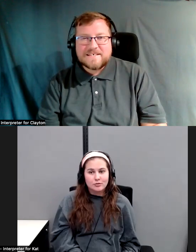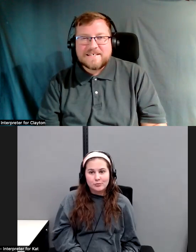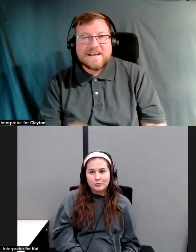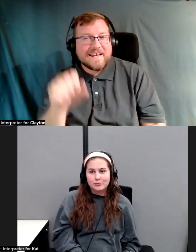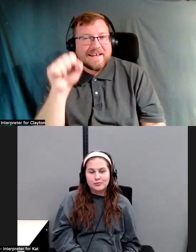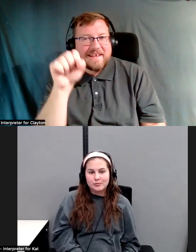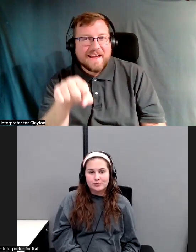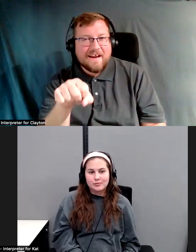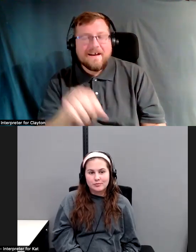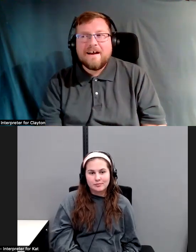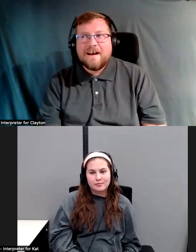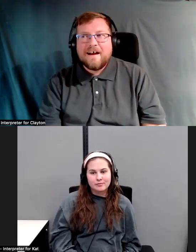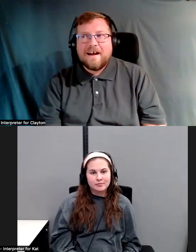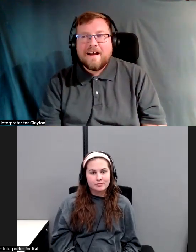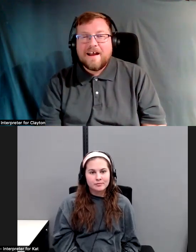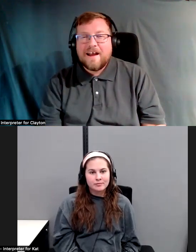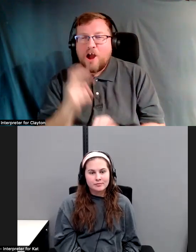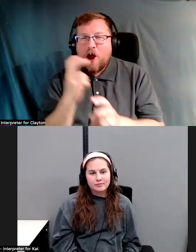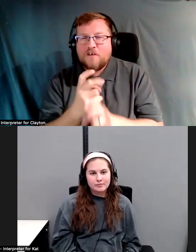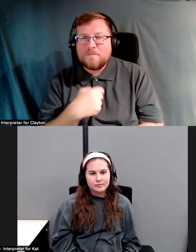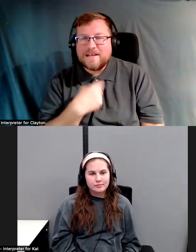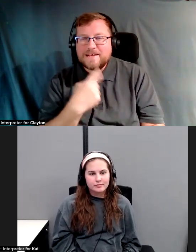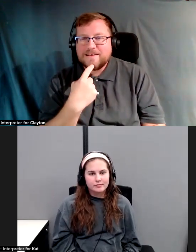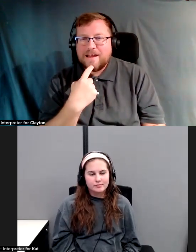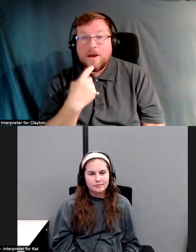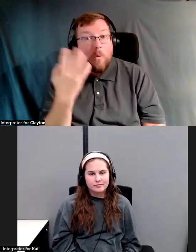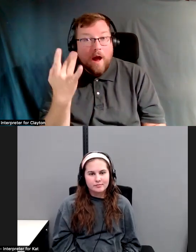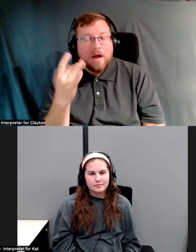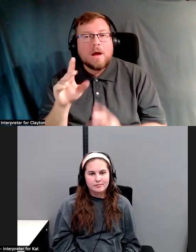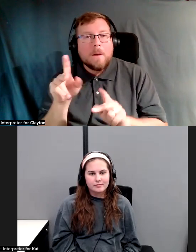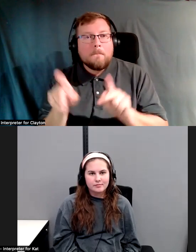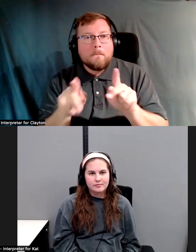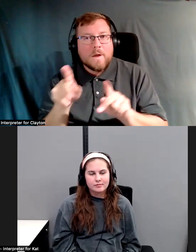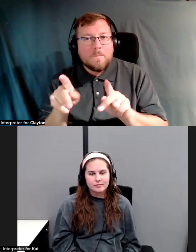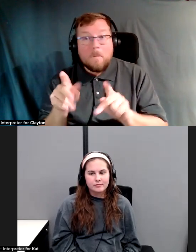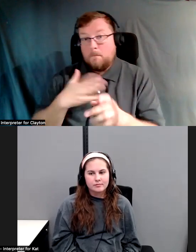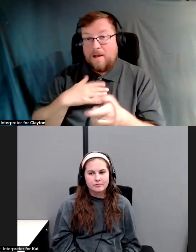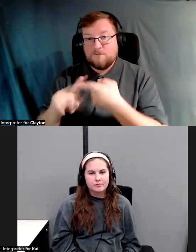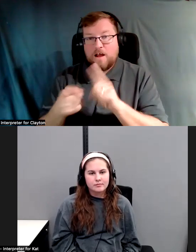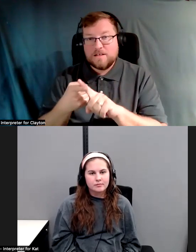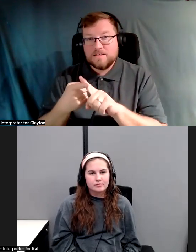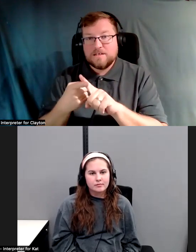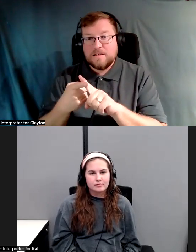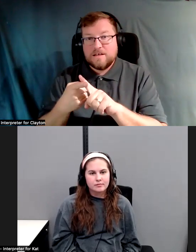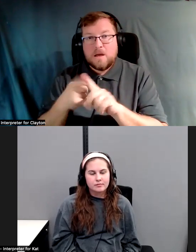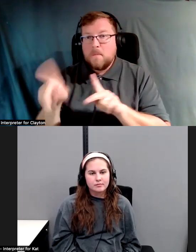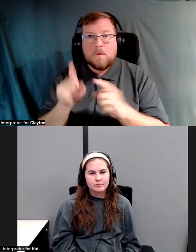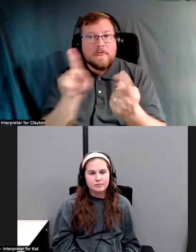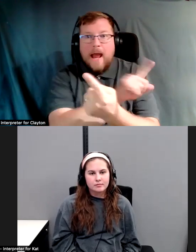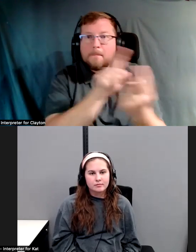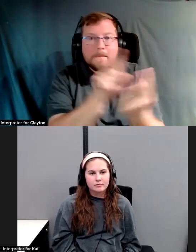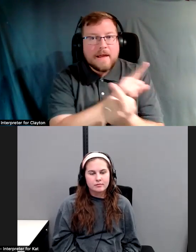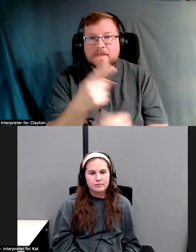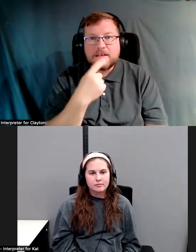Yeah, it's really hard for me because I have people, you know, friends of mine, and then people that I meet. They're always like, "What movie of yours